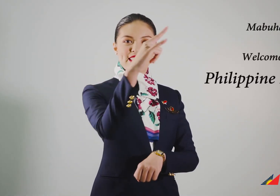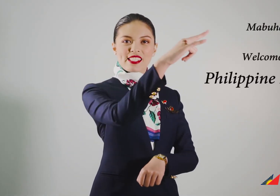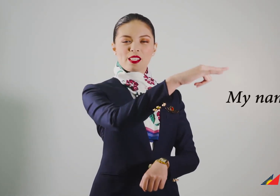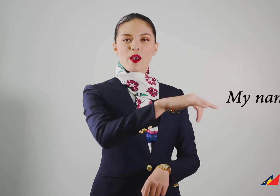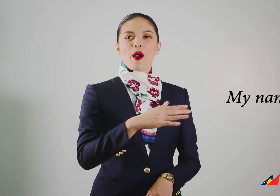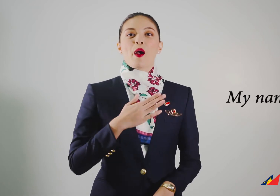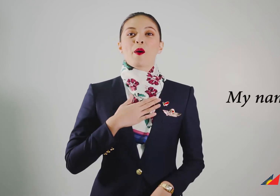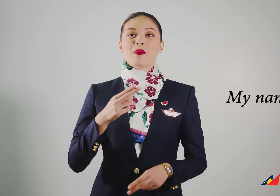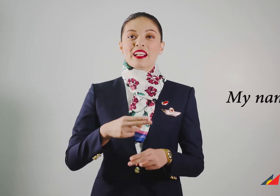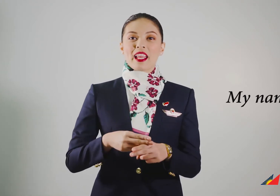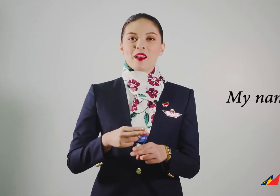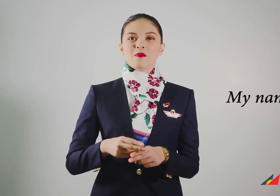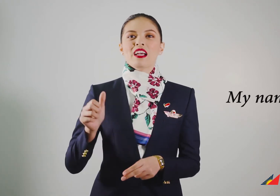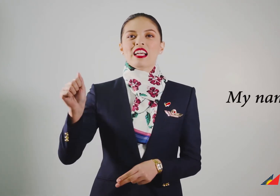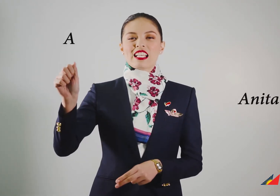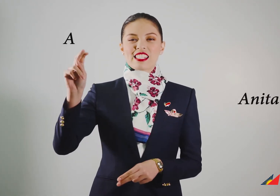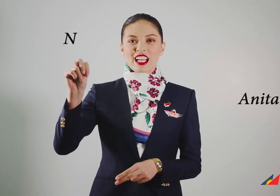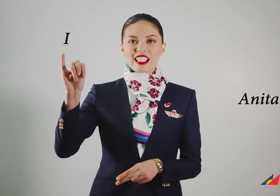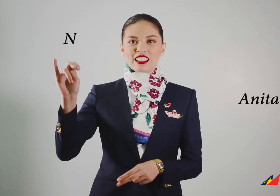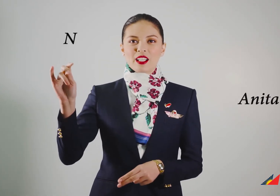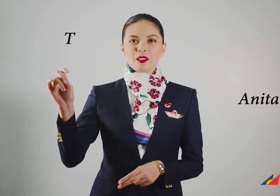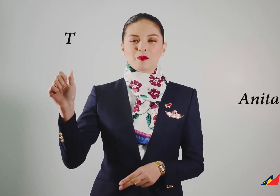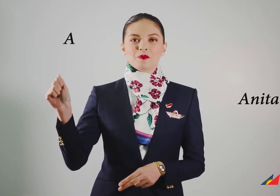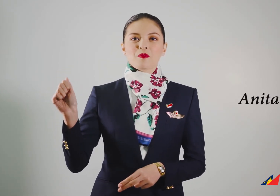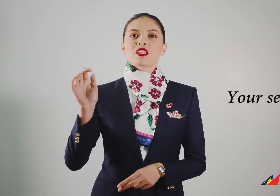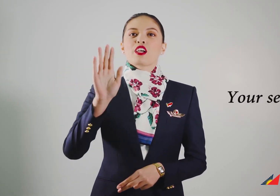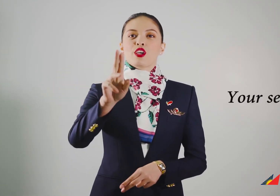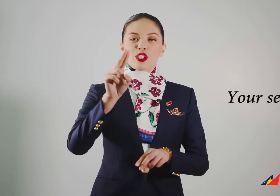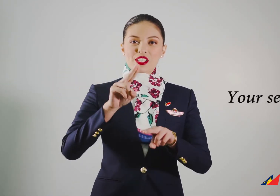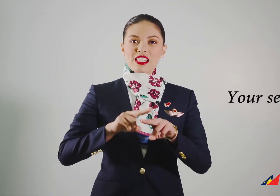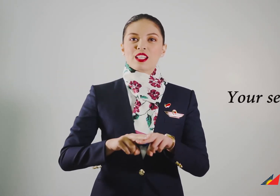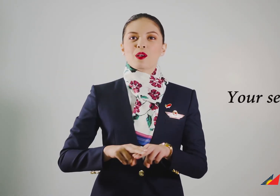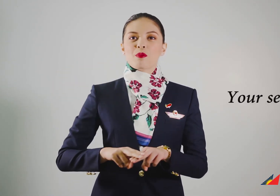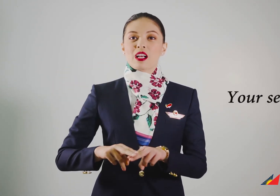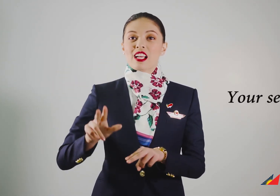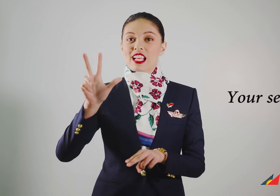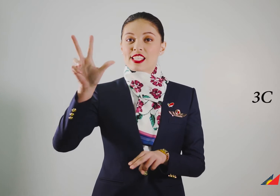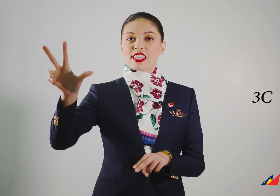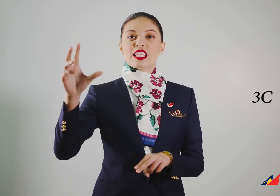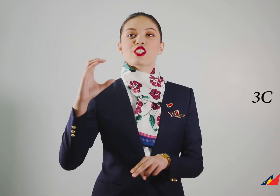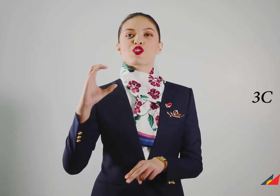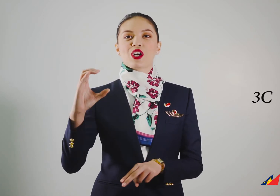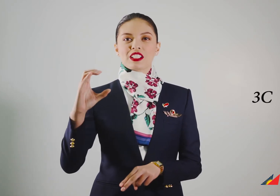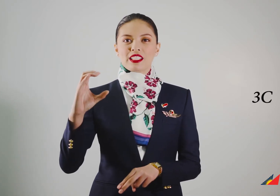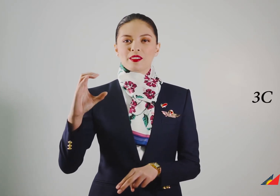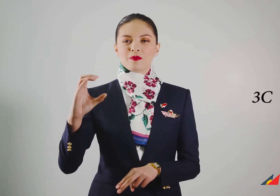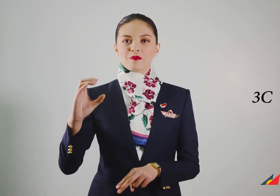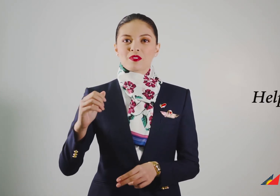Airlines. My name is Anita. Your seat number is 3C.